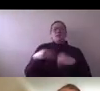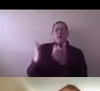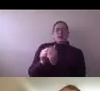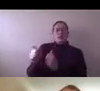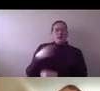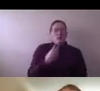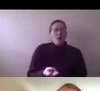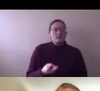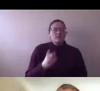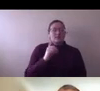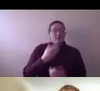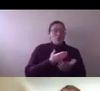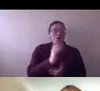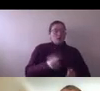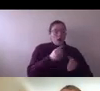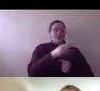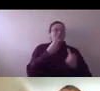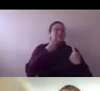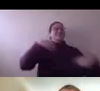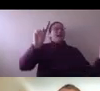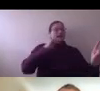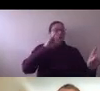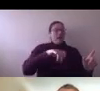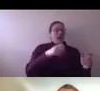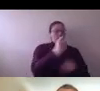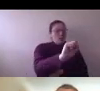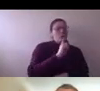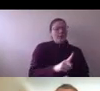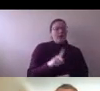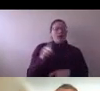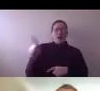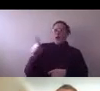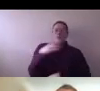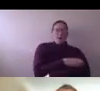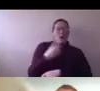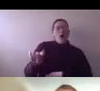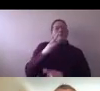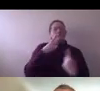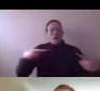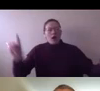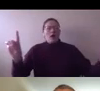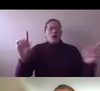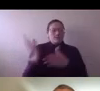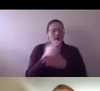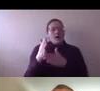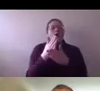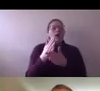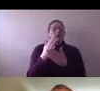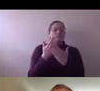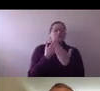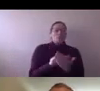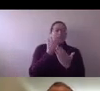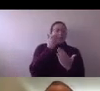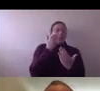really, the success especially of the civil rights movement really emboldened them to speak out. There was a well-known incident of